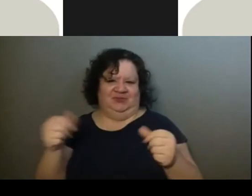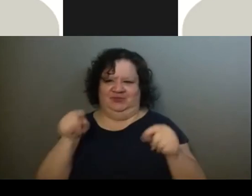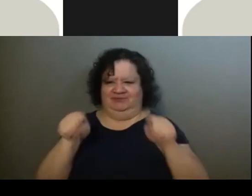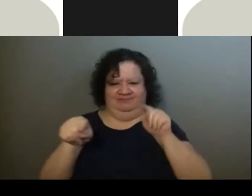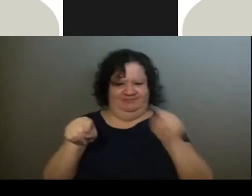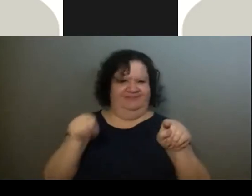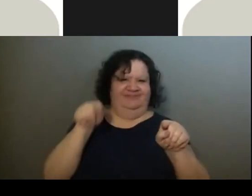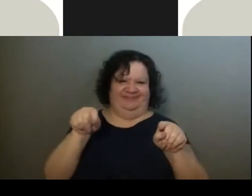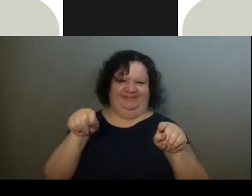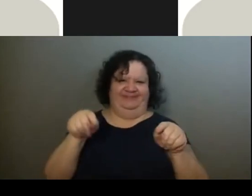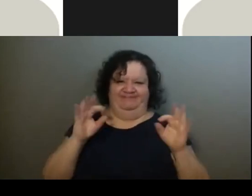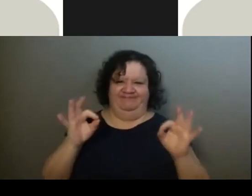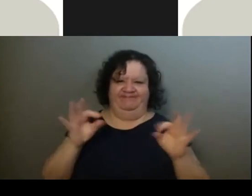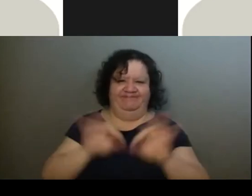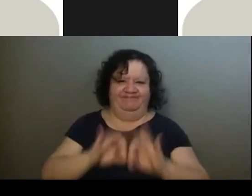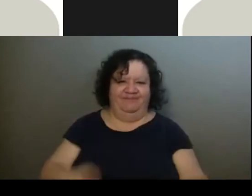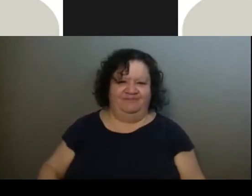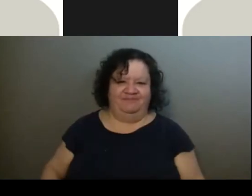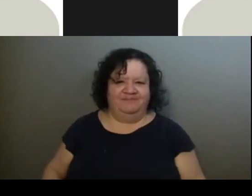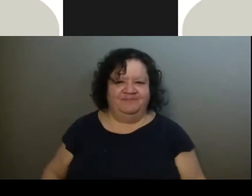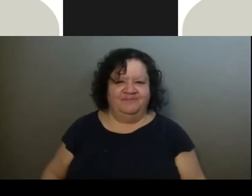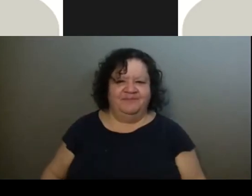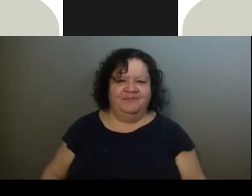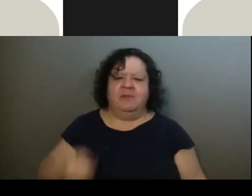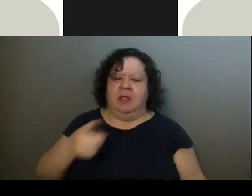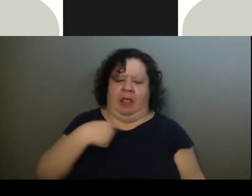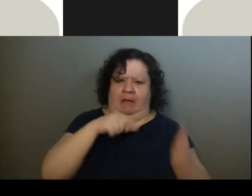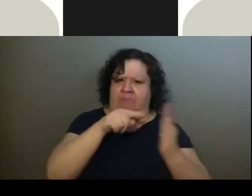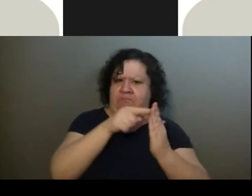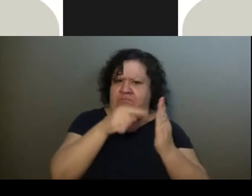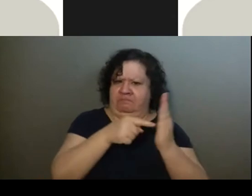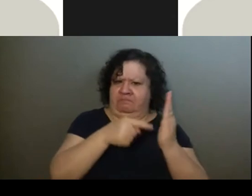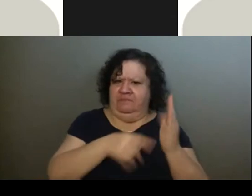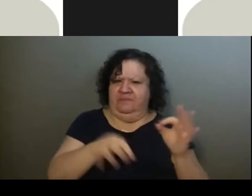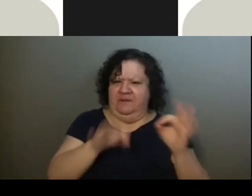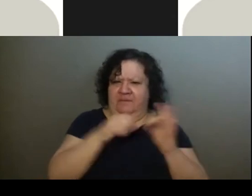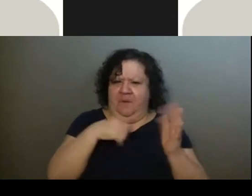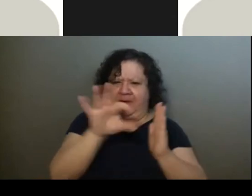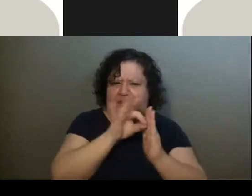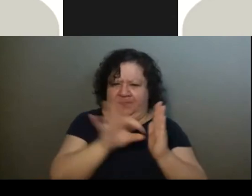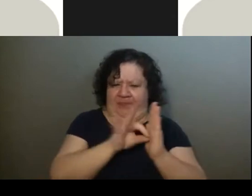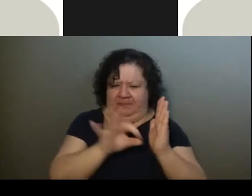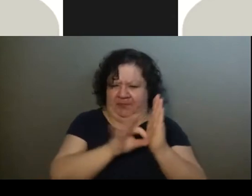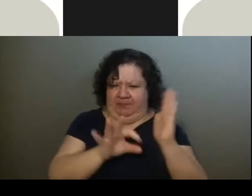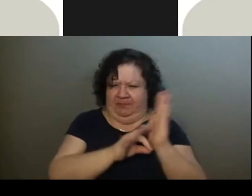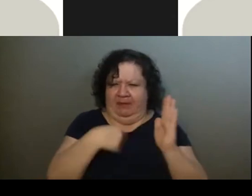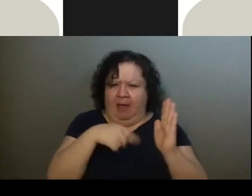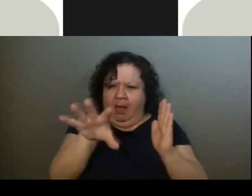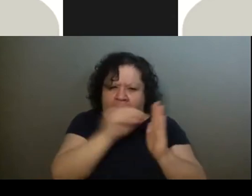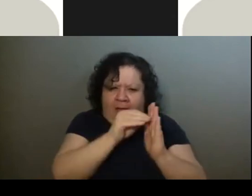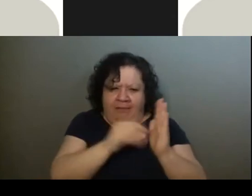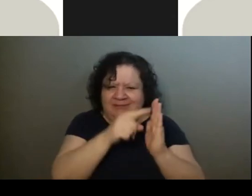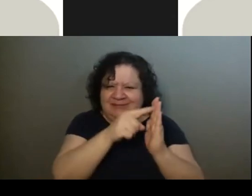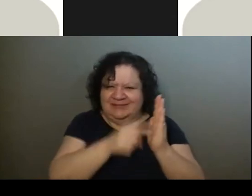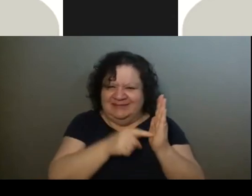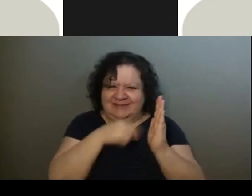key takeaways. There were many, but I will pick up a few of them. You know, the fact that there are various